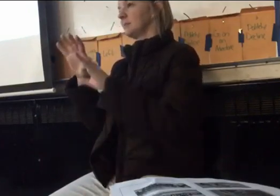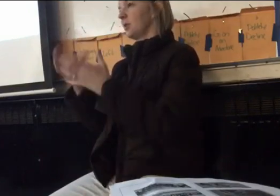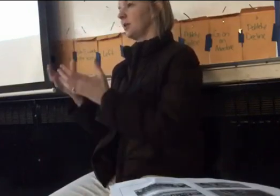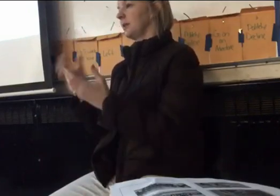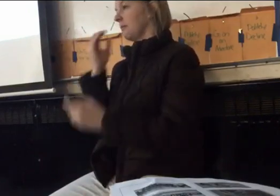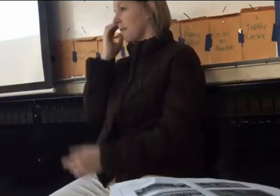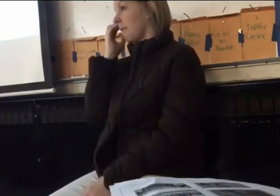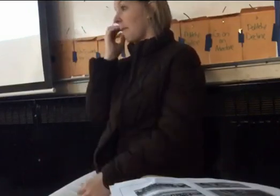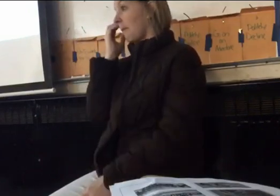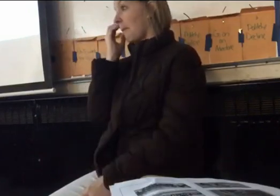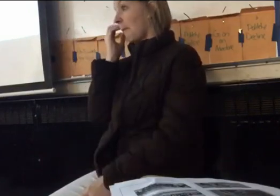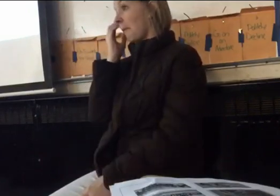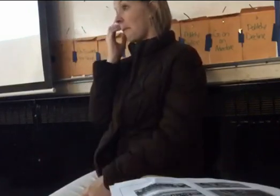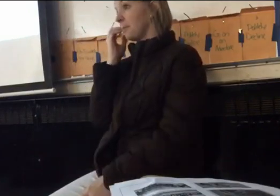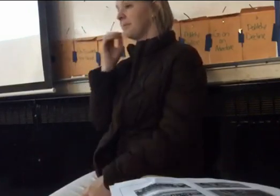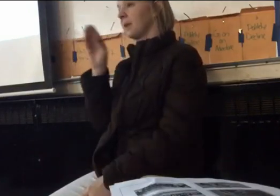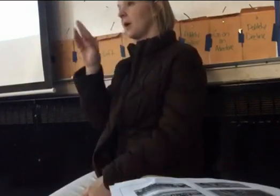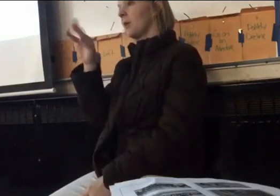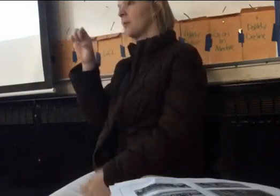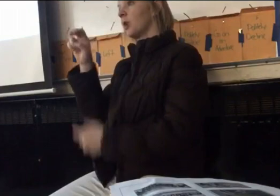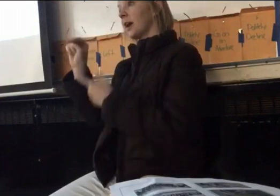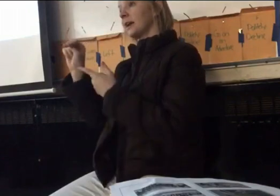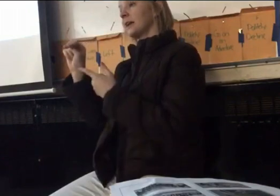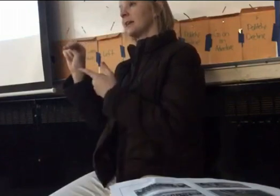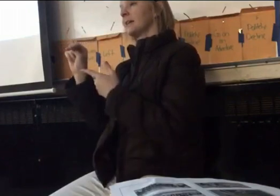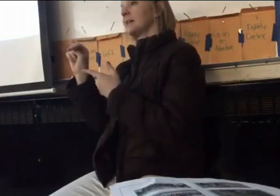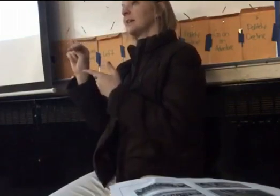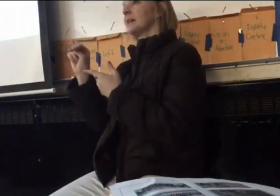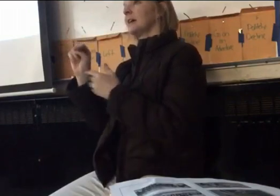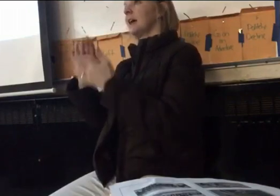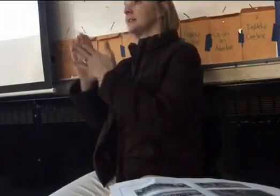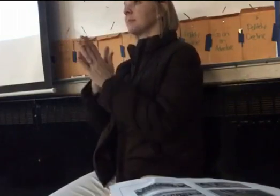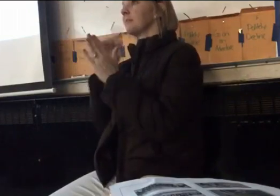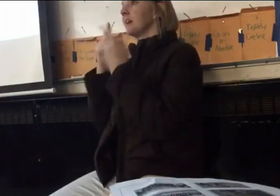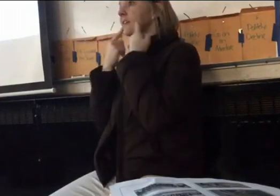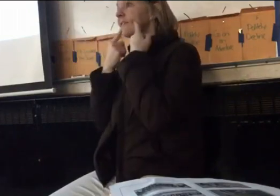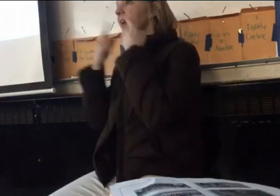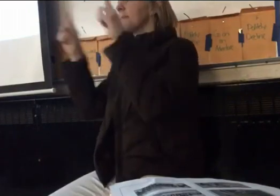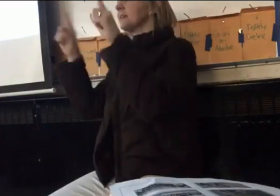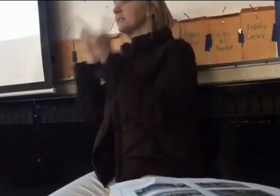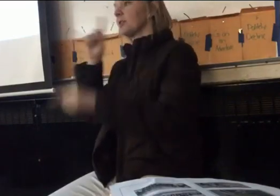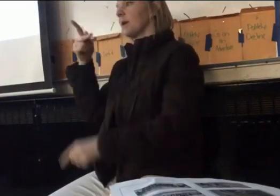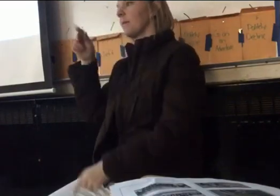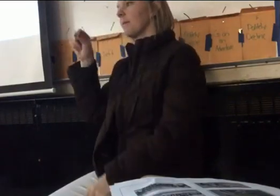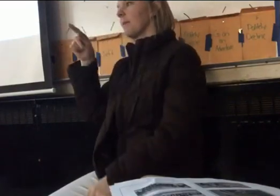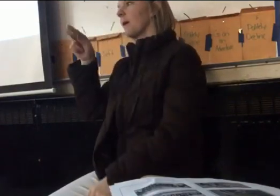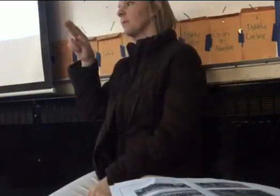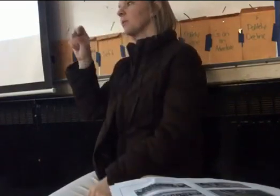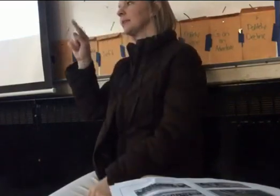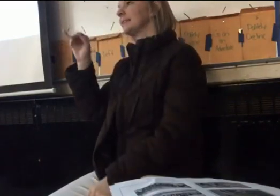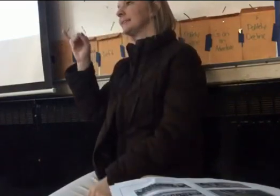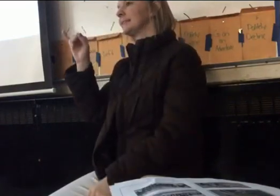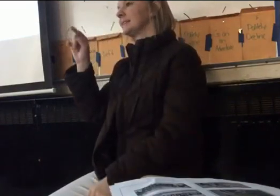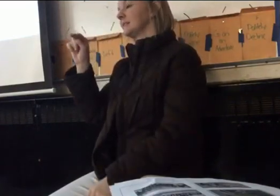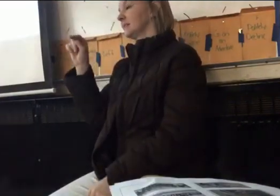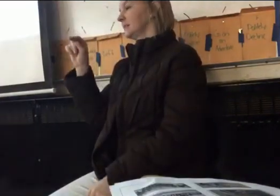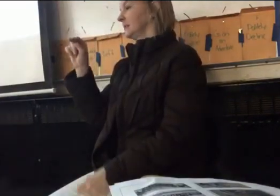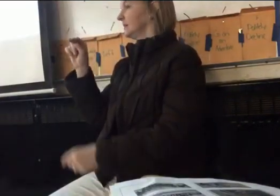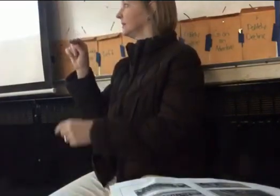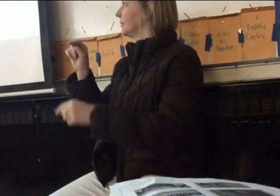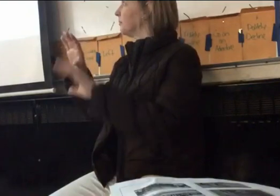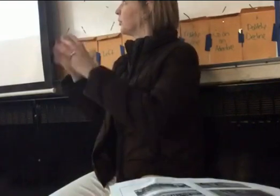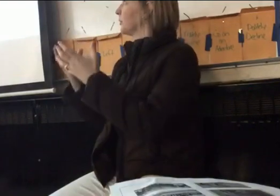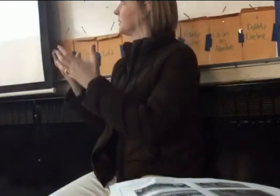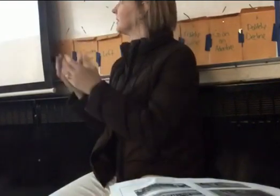Now, William Jennings Bryan is become very famous for the populist movement. He basically becomes the face of the